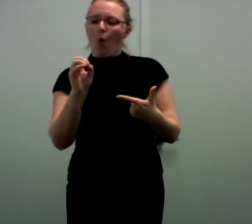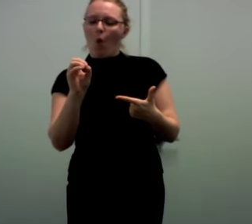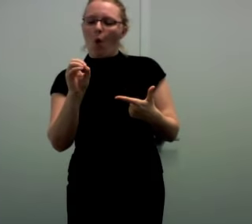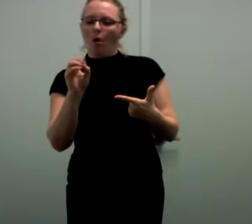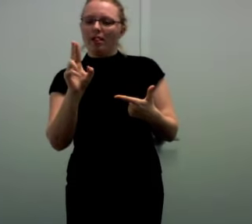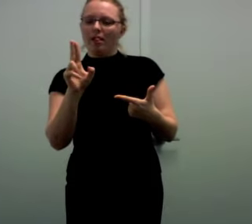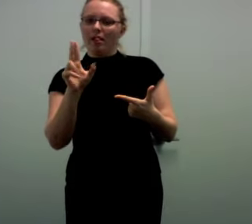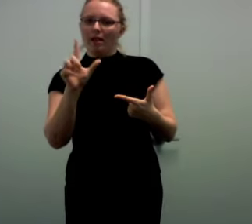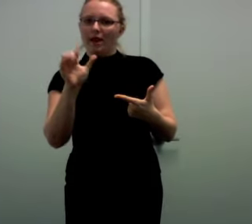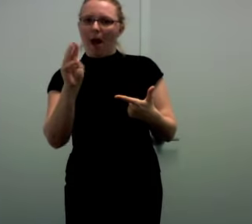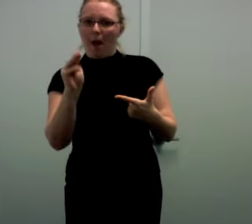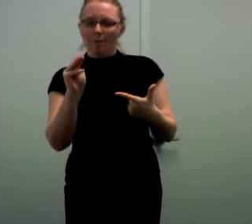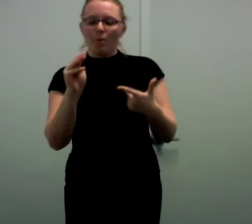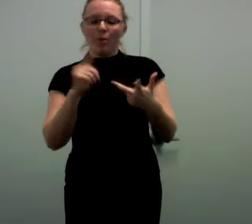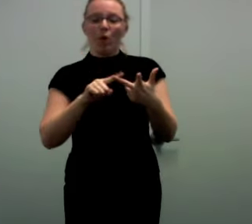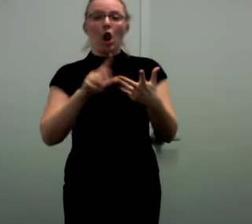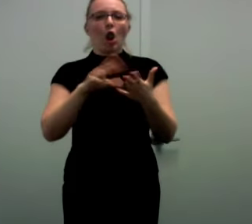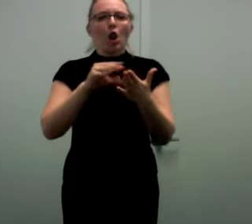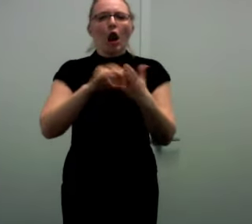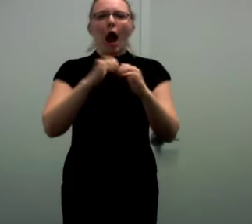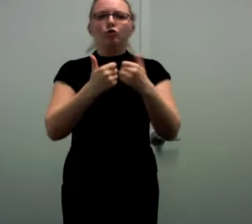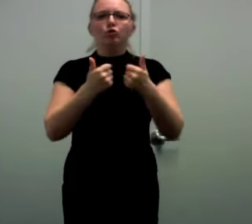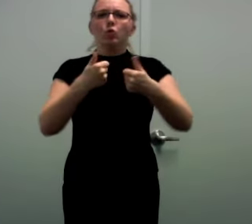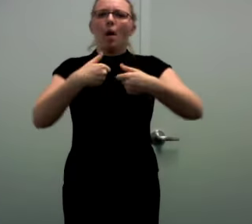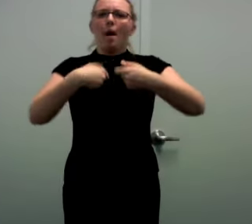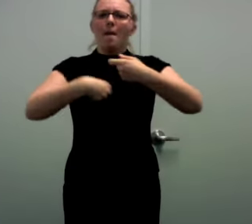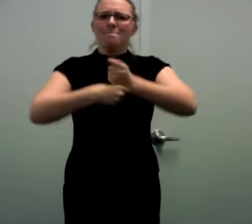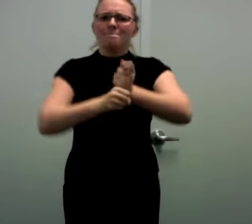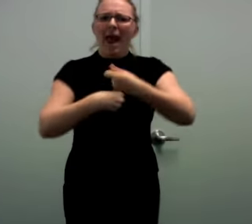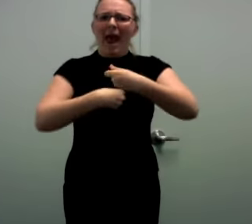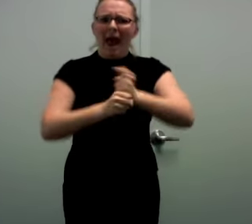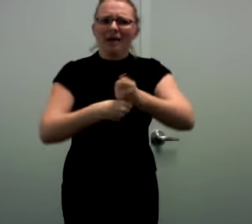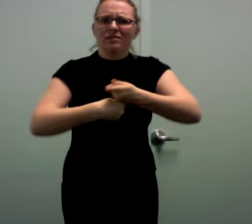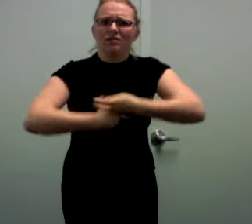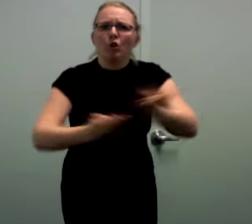steel, which allowed us to expand and trade.